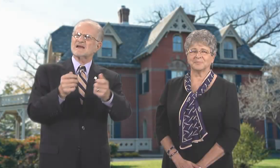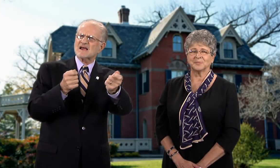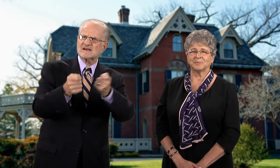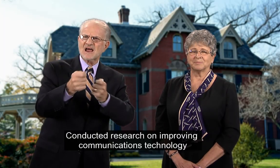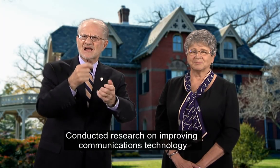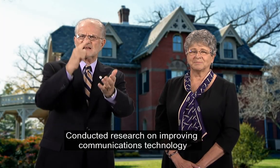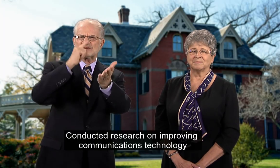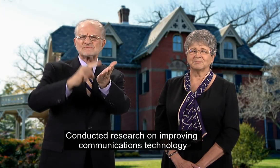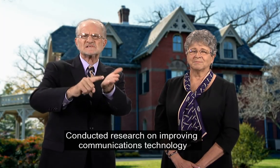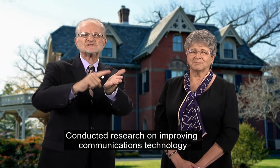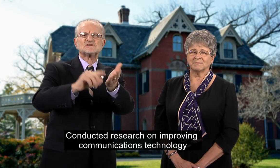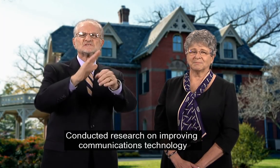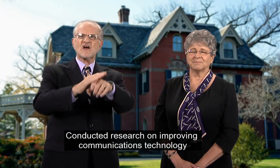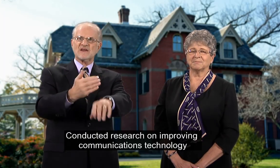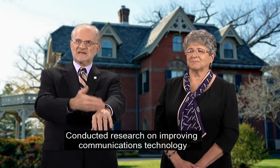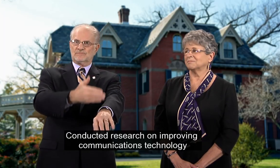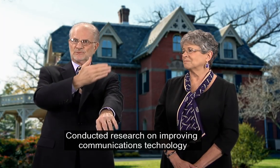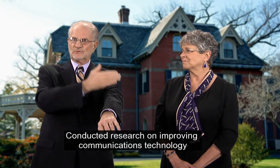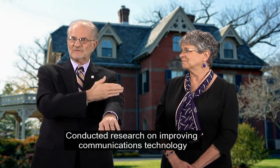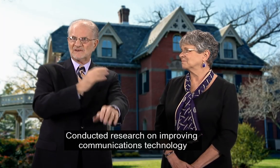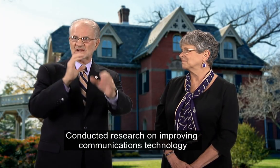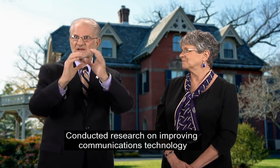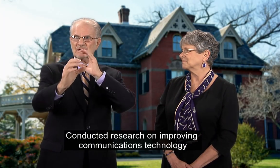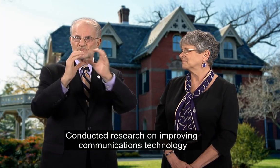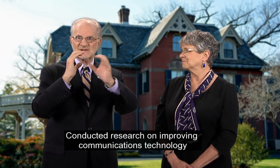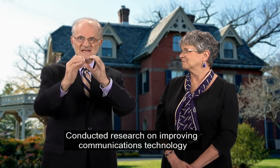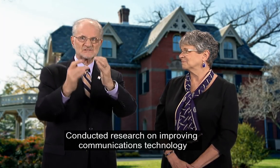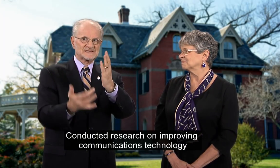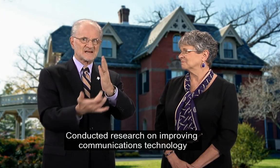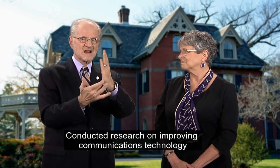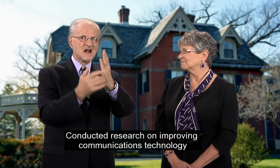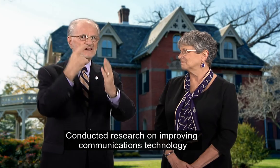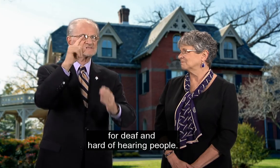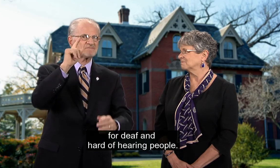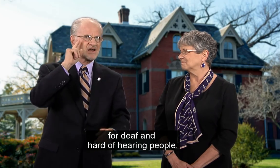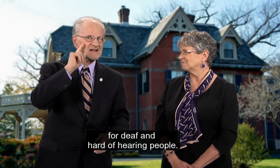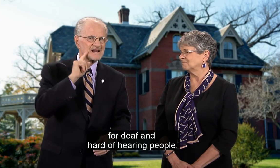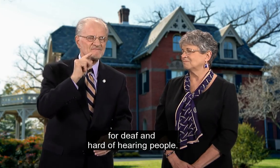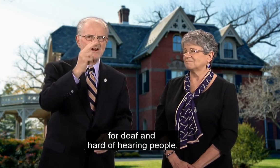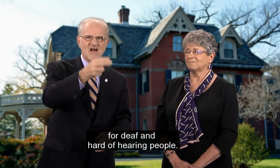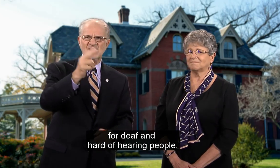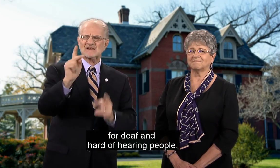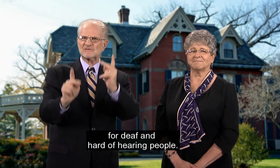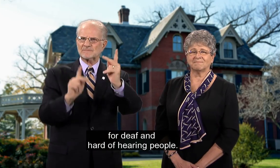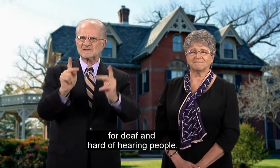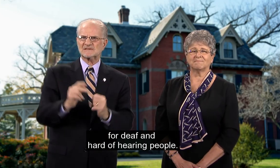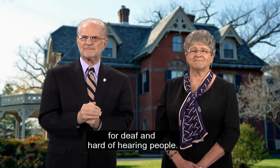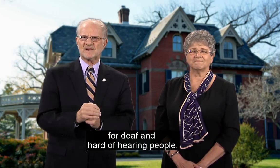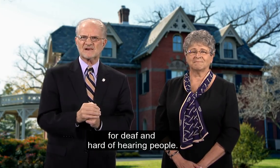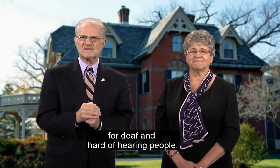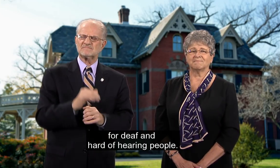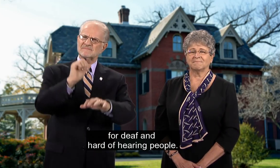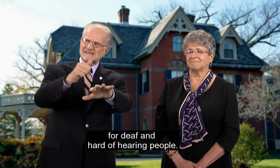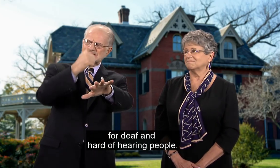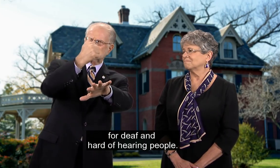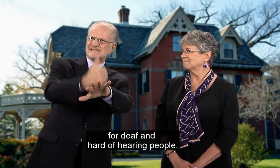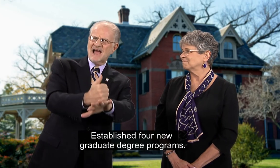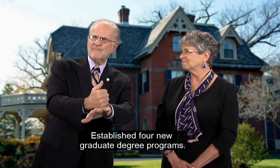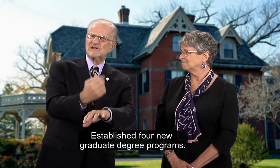Conducted research on improving communications technology for Deaf and Hard of Hearing people. Established